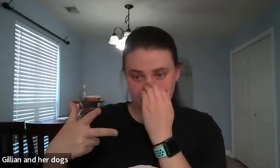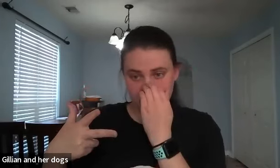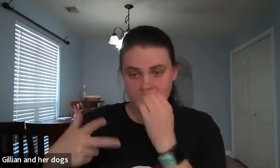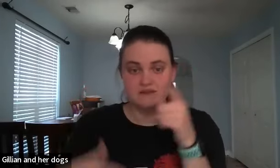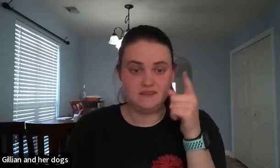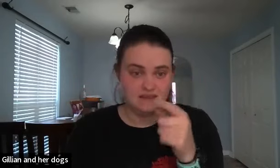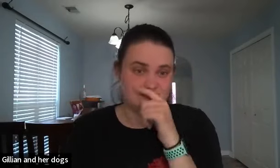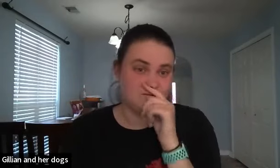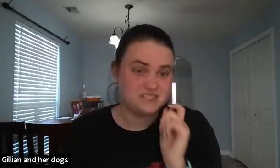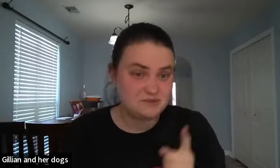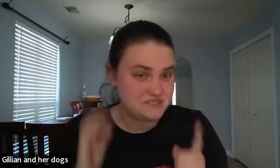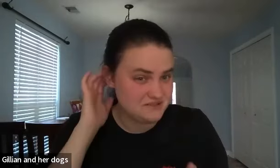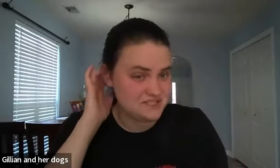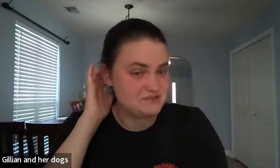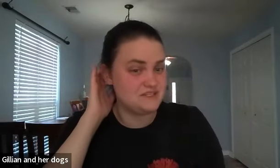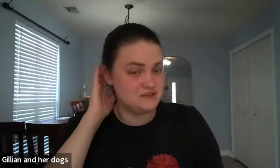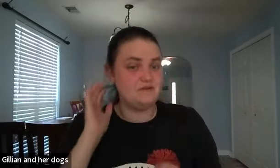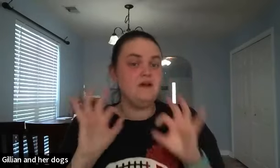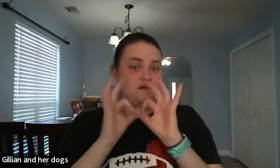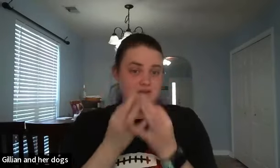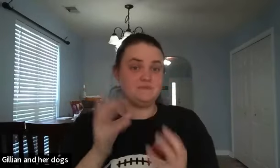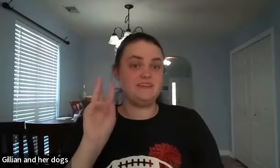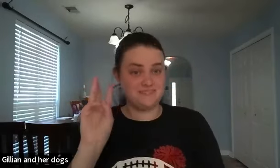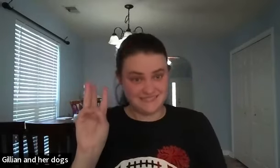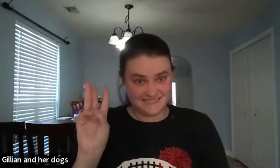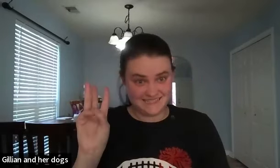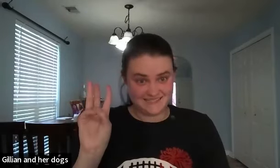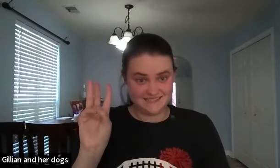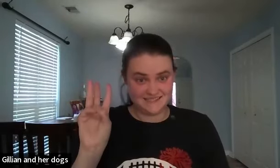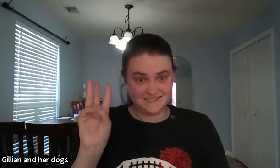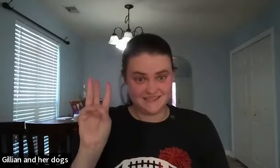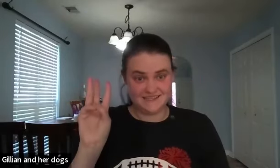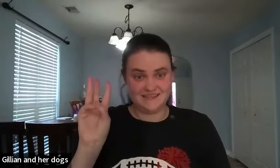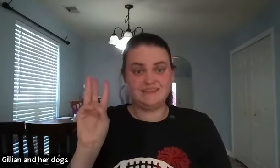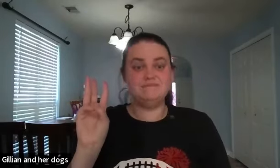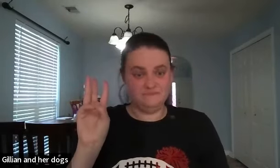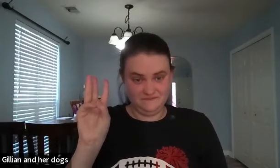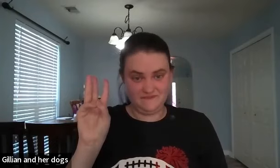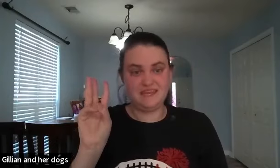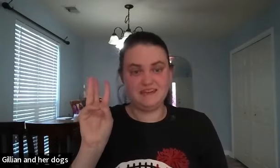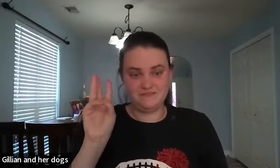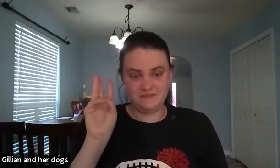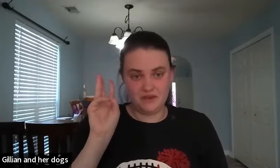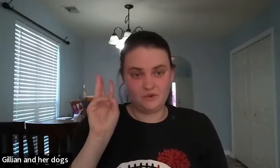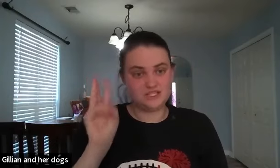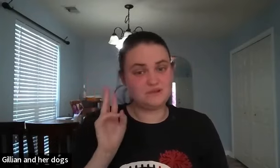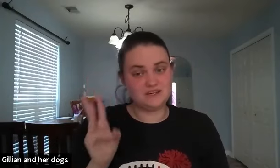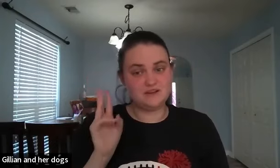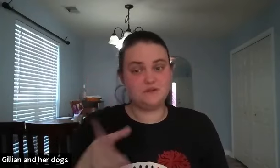Yes. So what you would do is you would do a family of six. And if what you were going to do, if you were